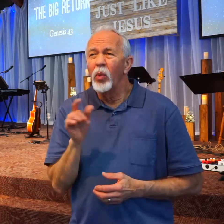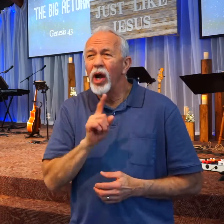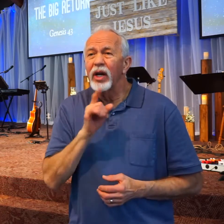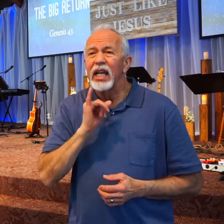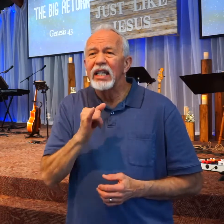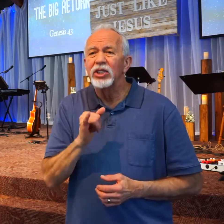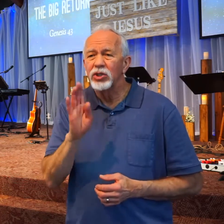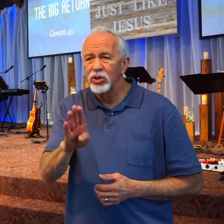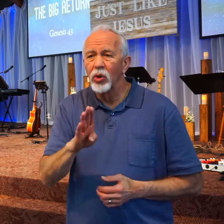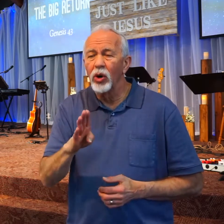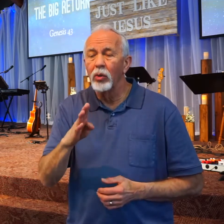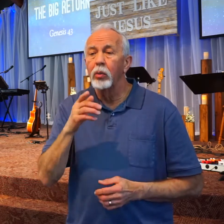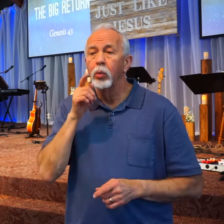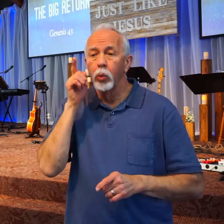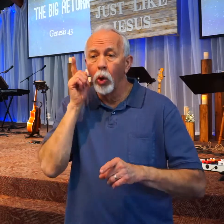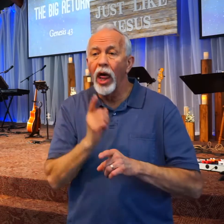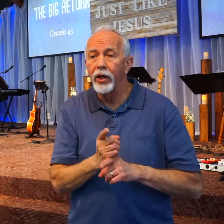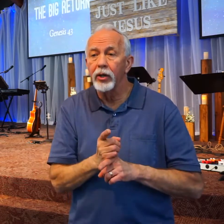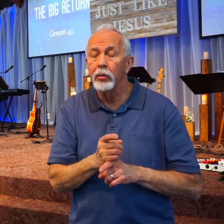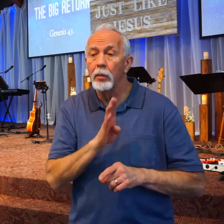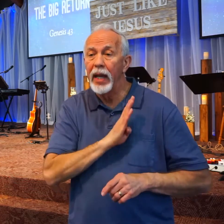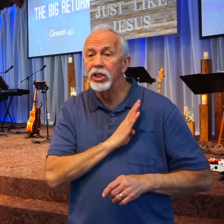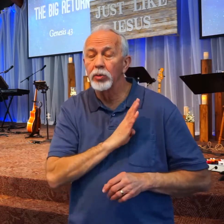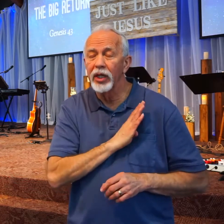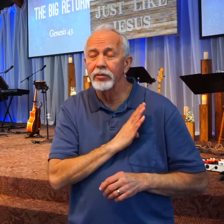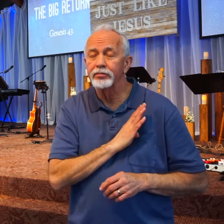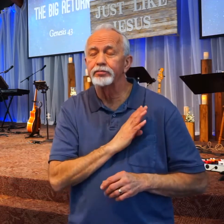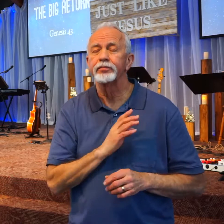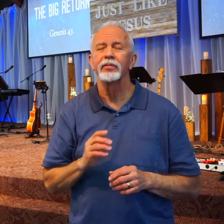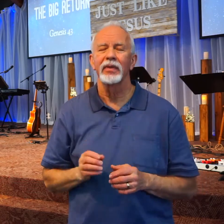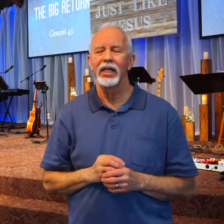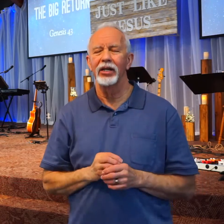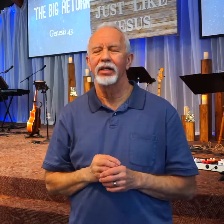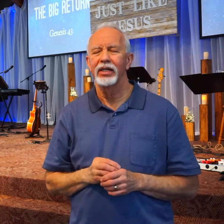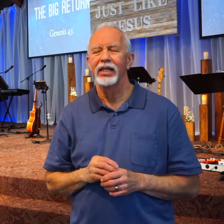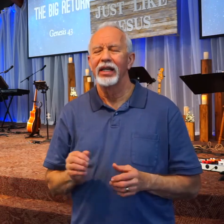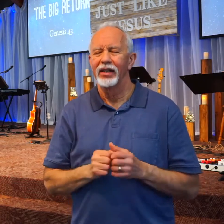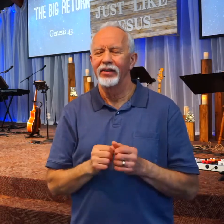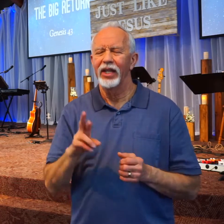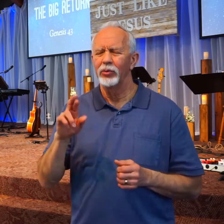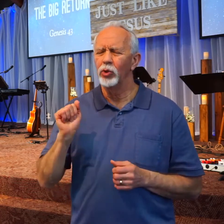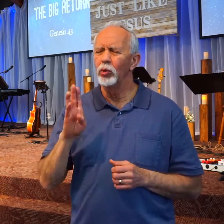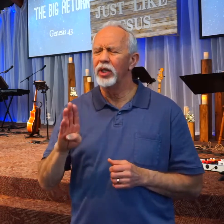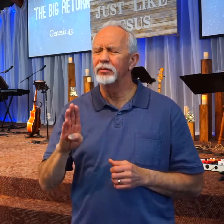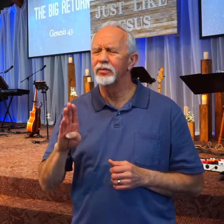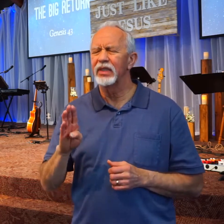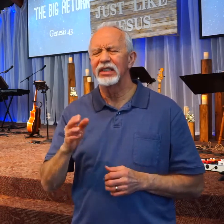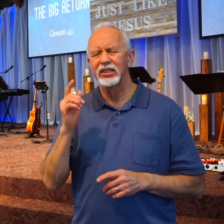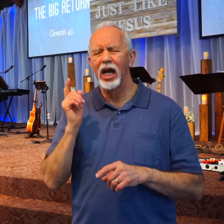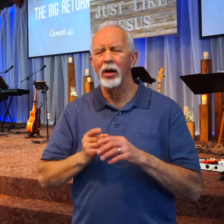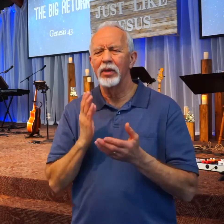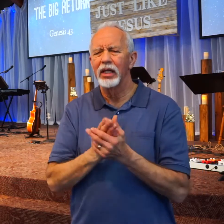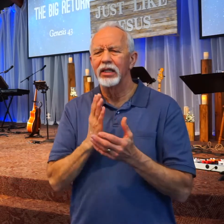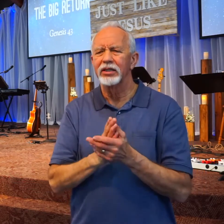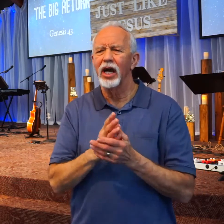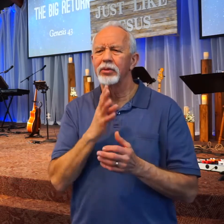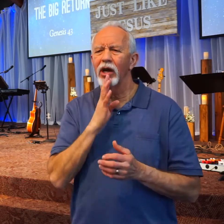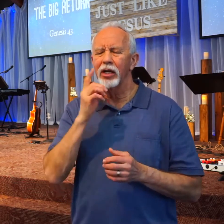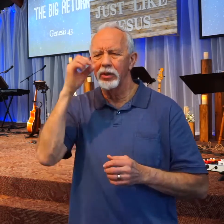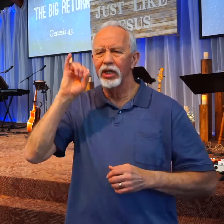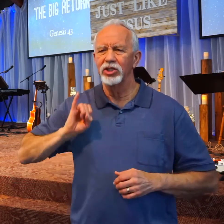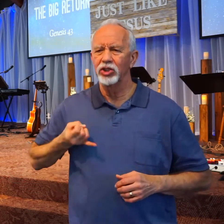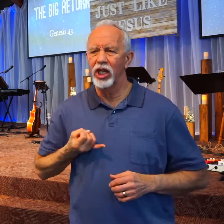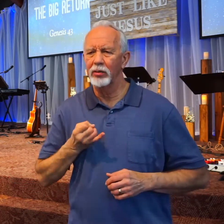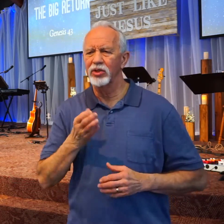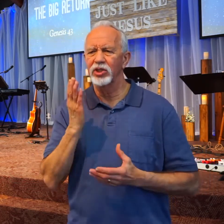food. And then there's a shift in Genesis 43:3. Reuben had been the voice, and his voice fades, firstborn. And